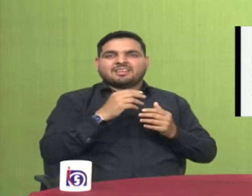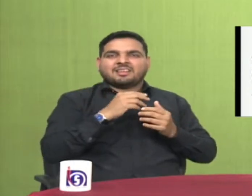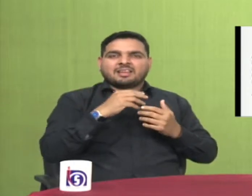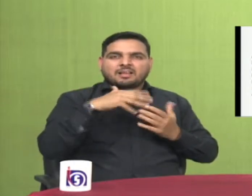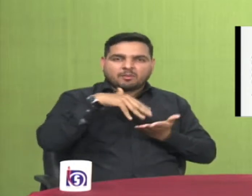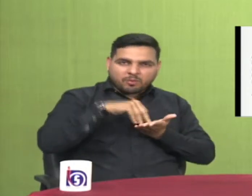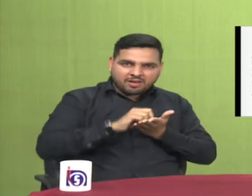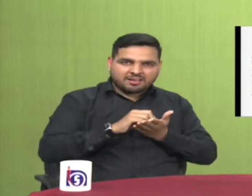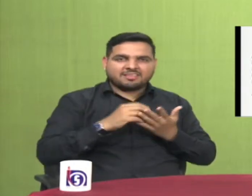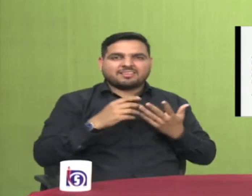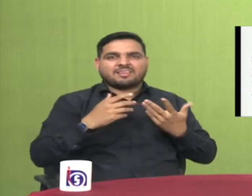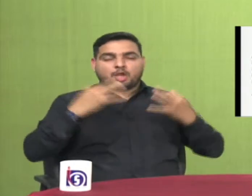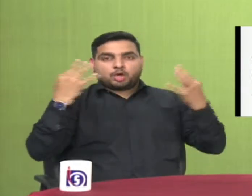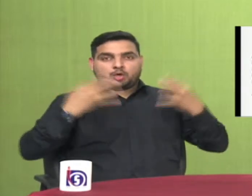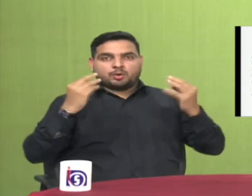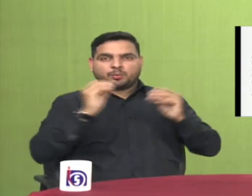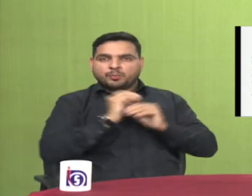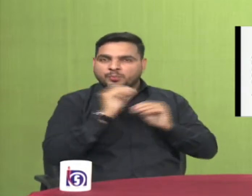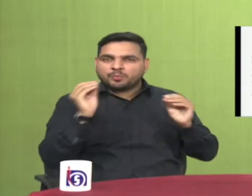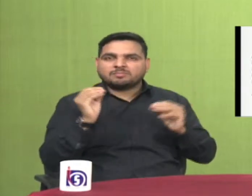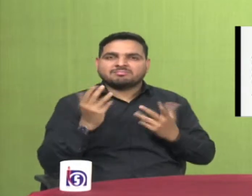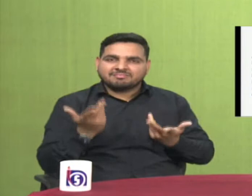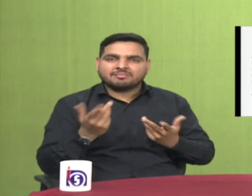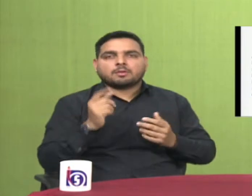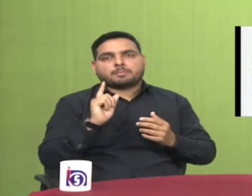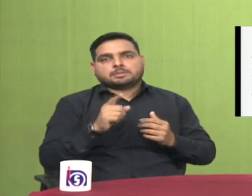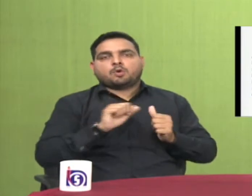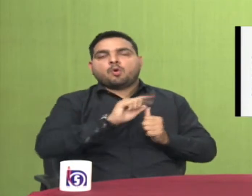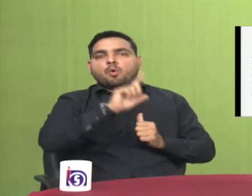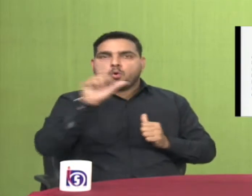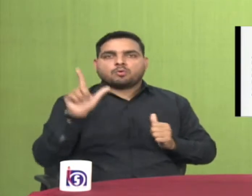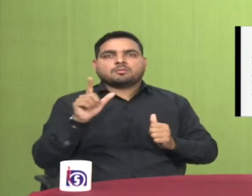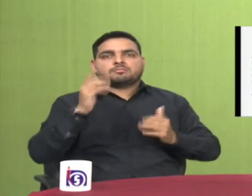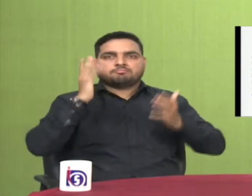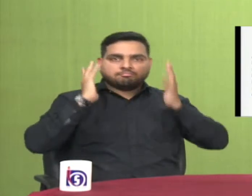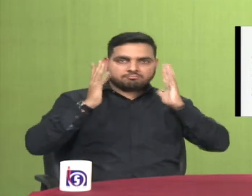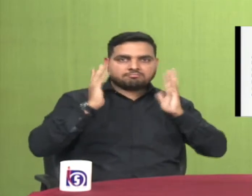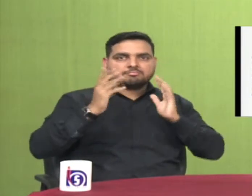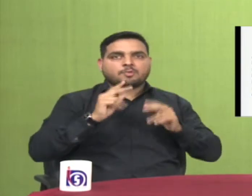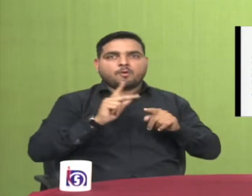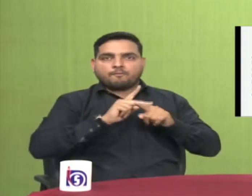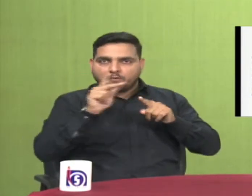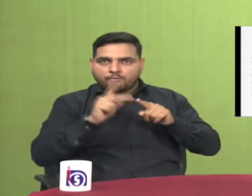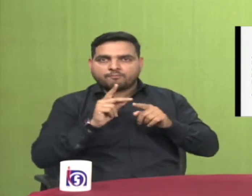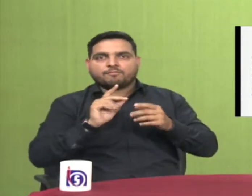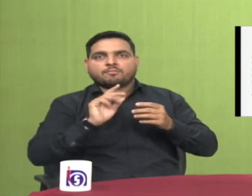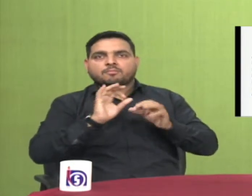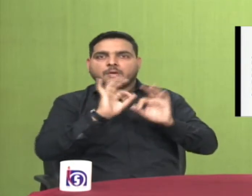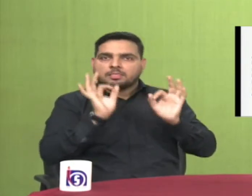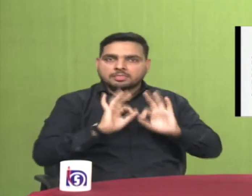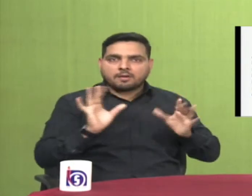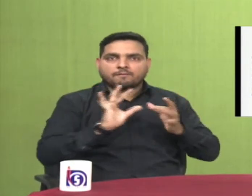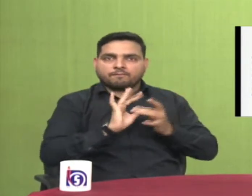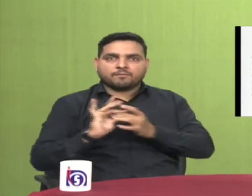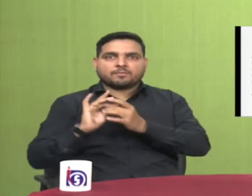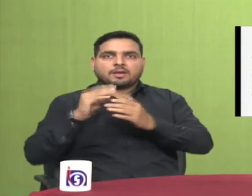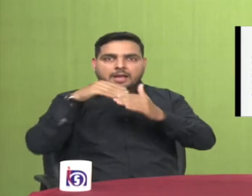so that all children should bathe regularly to get into habit of